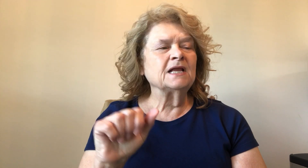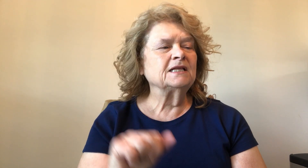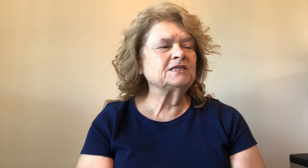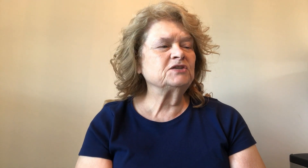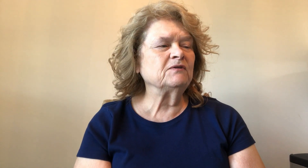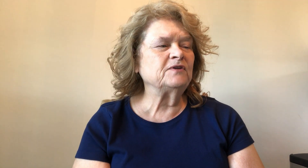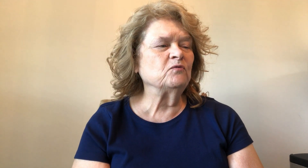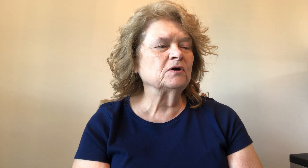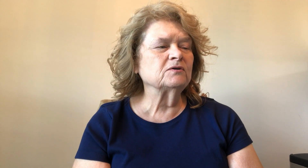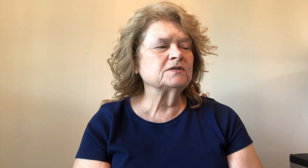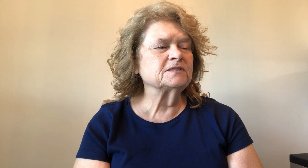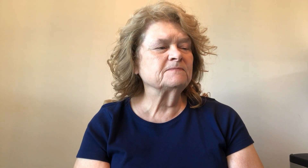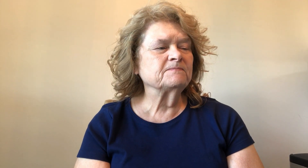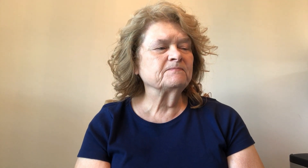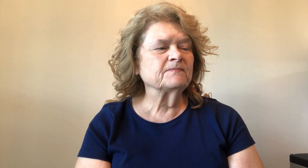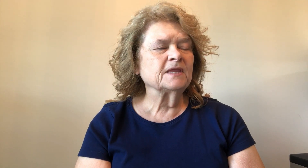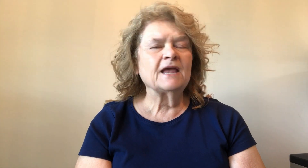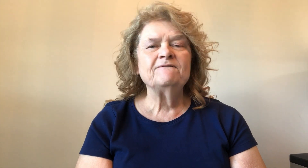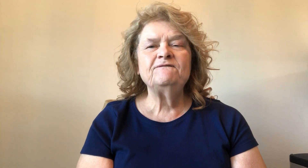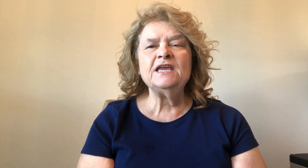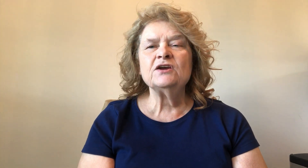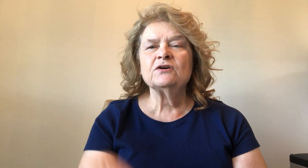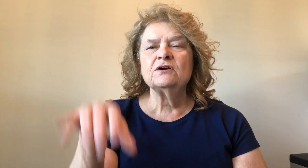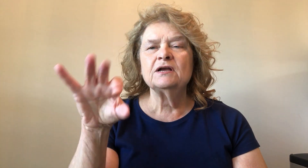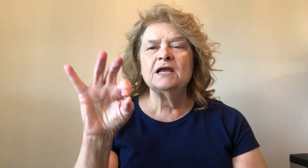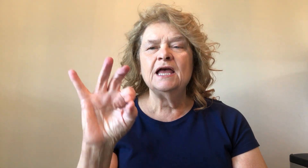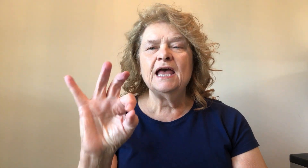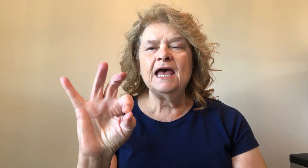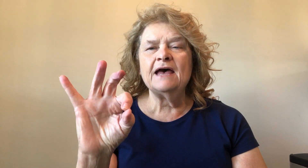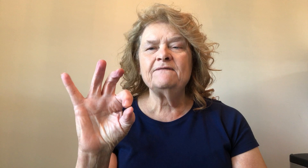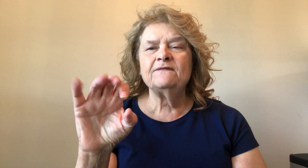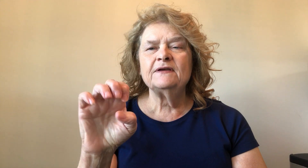Let's do a few words. Fear,